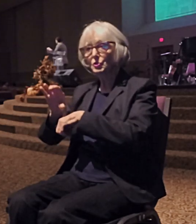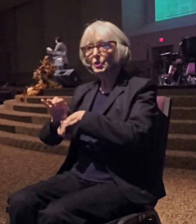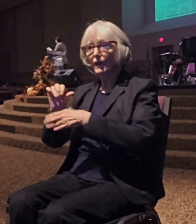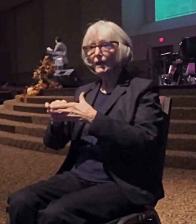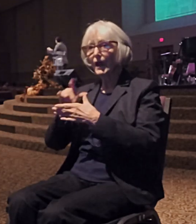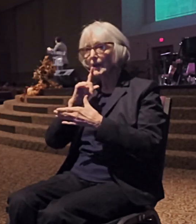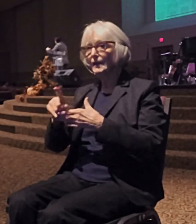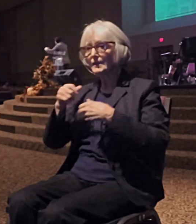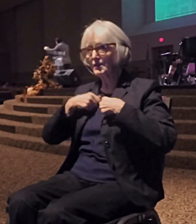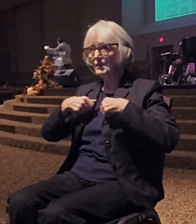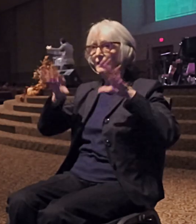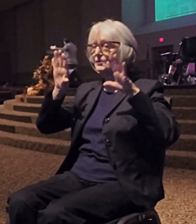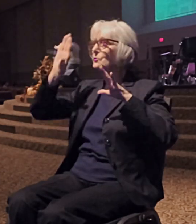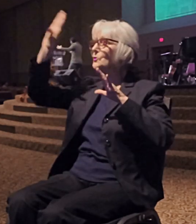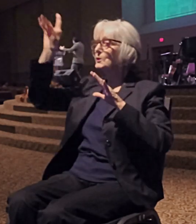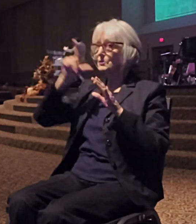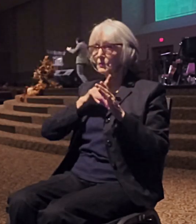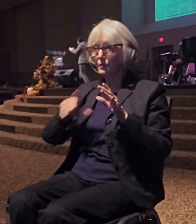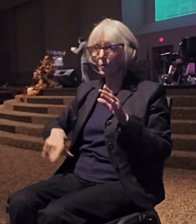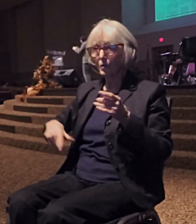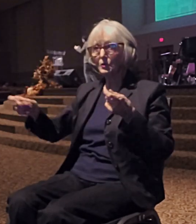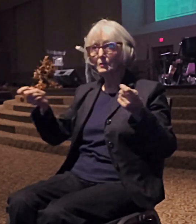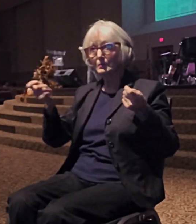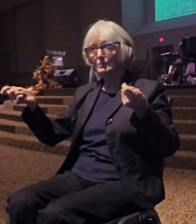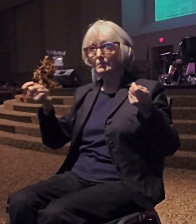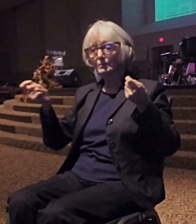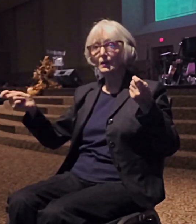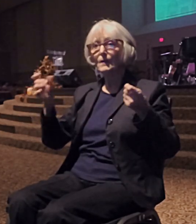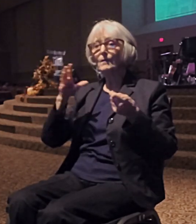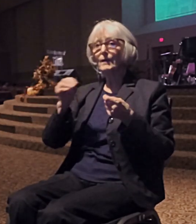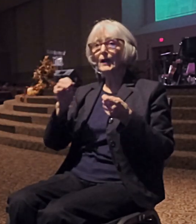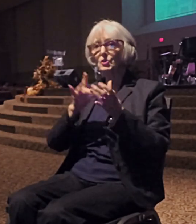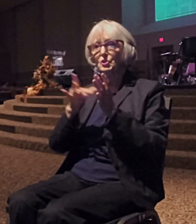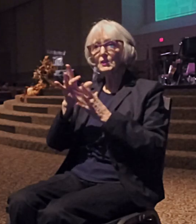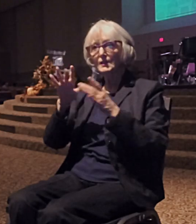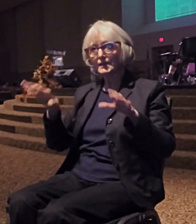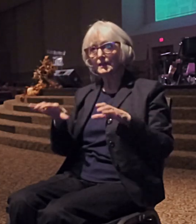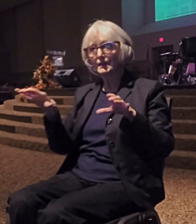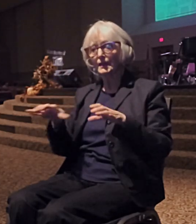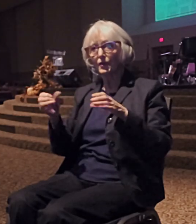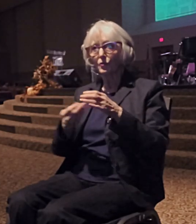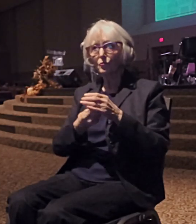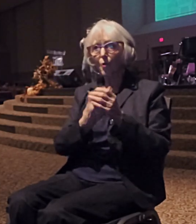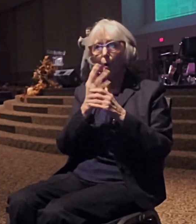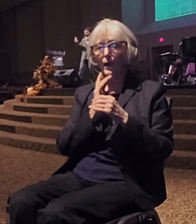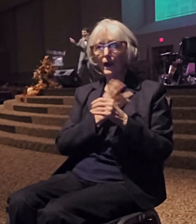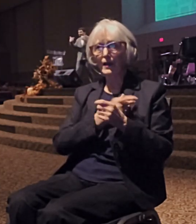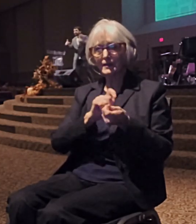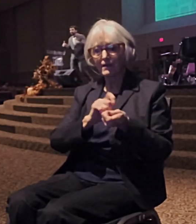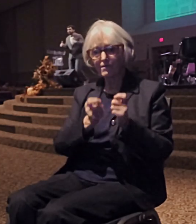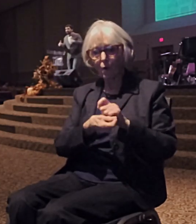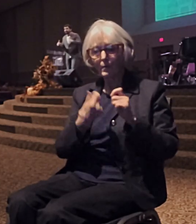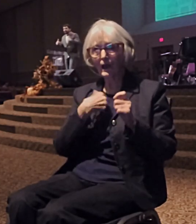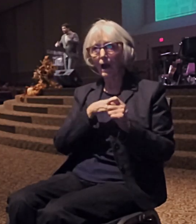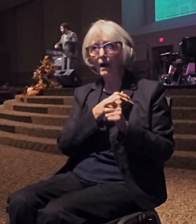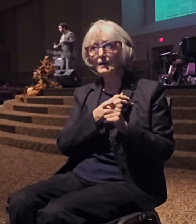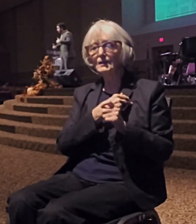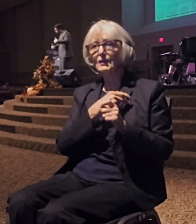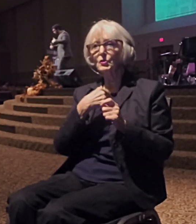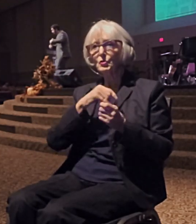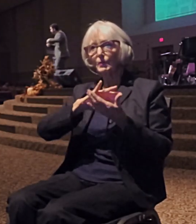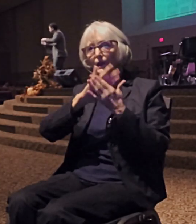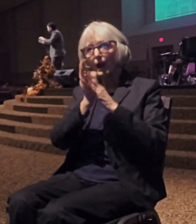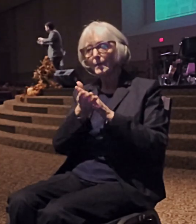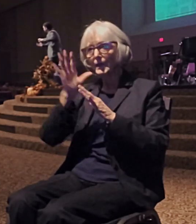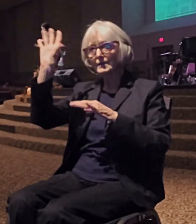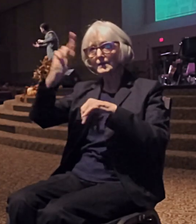lordship. That Jesus is actively at work growing and forming us. We already are his